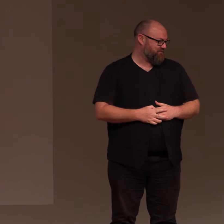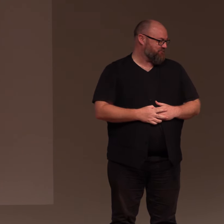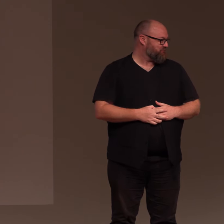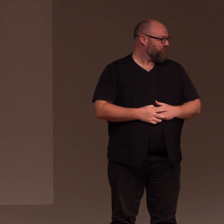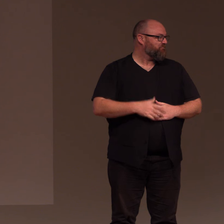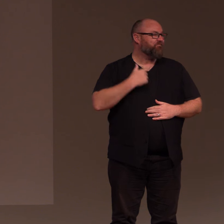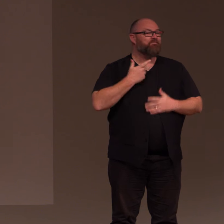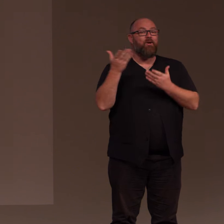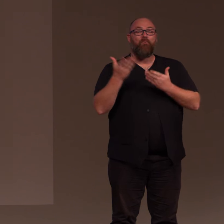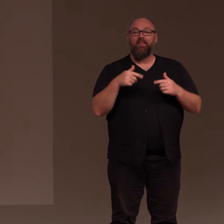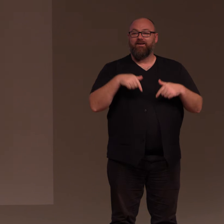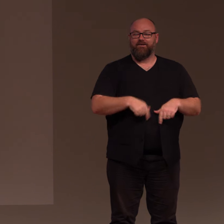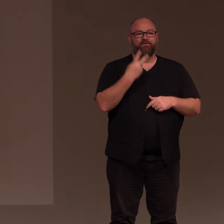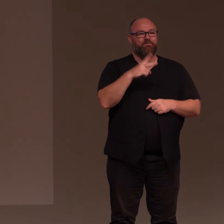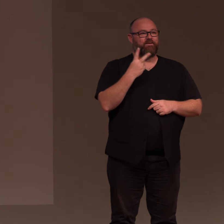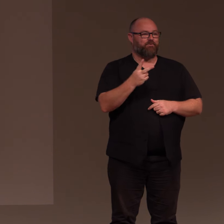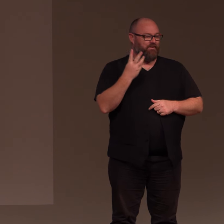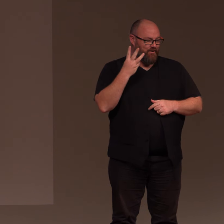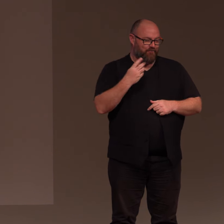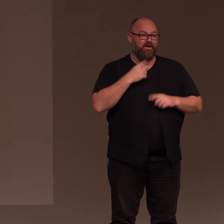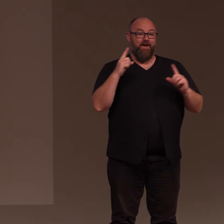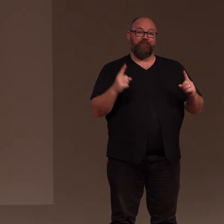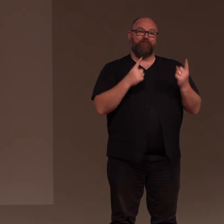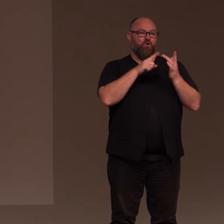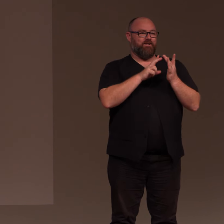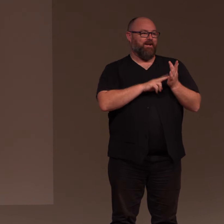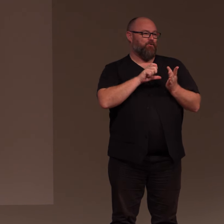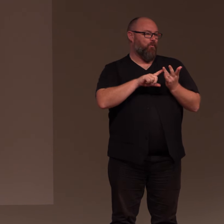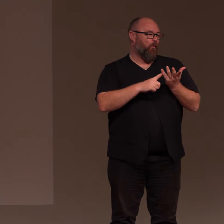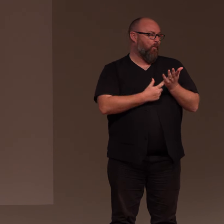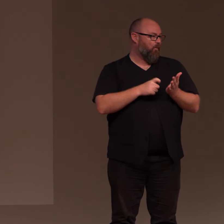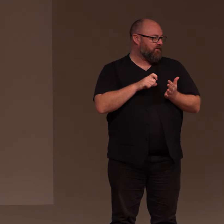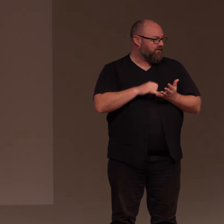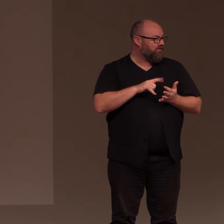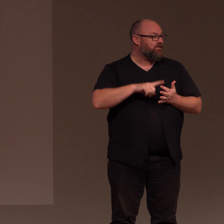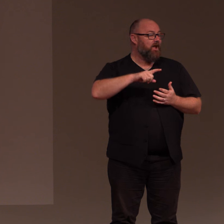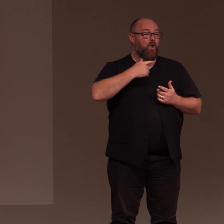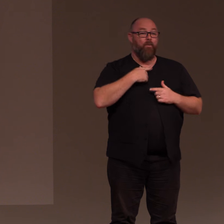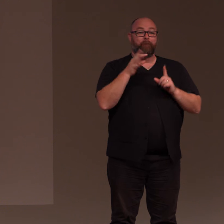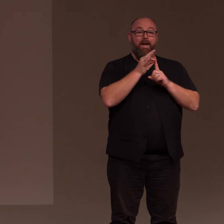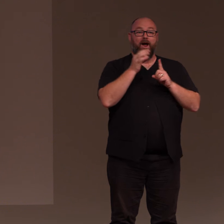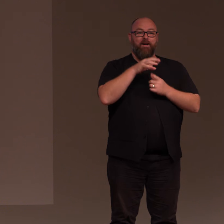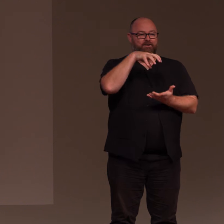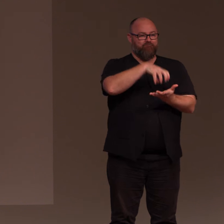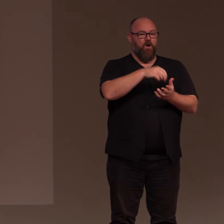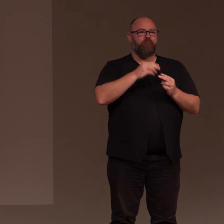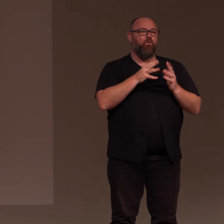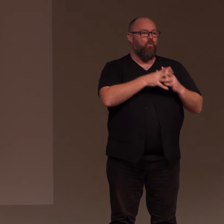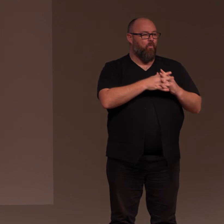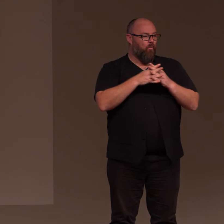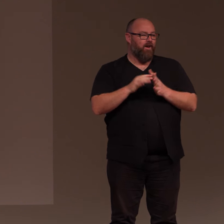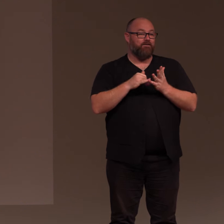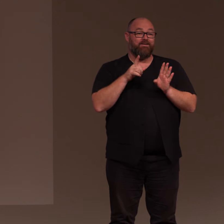So welcome to the 2023 First in Course celebration. We're at the Parramatta campus of Western Sydney University